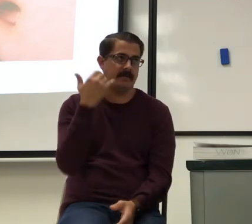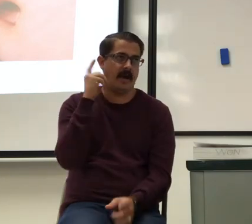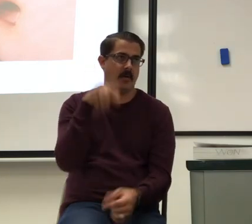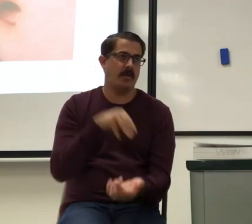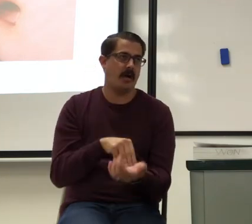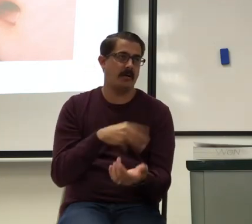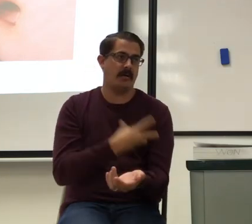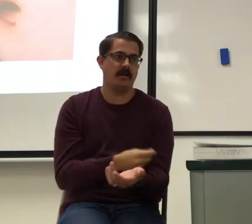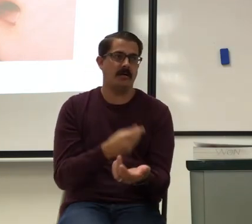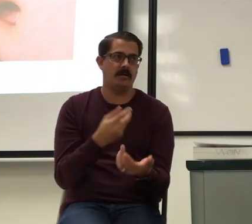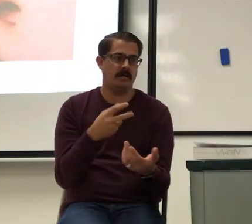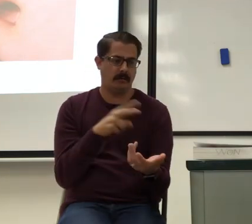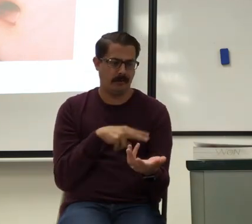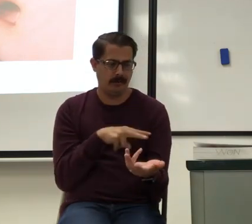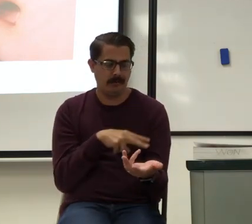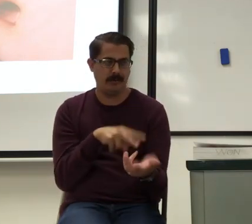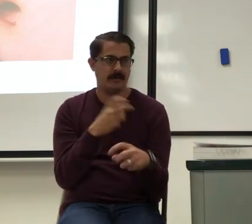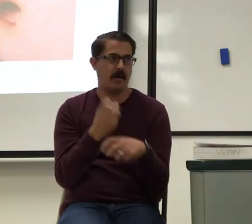bicipital